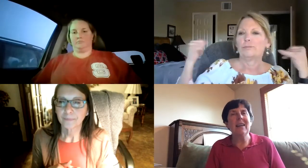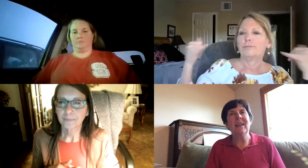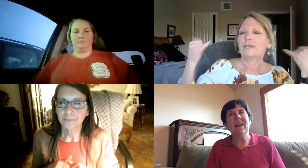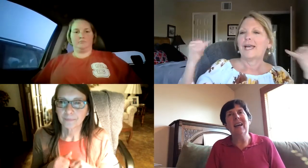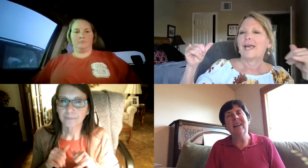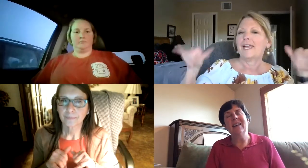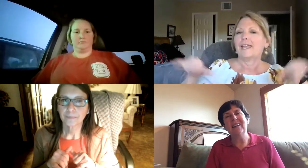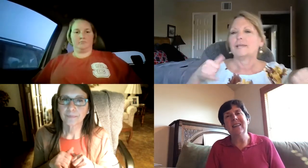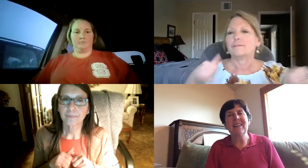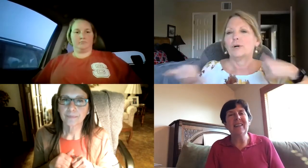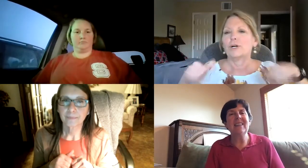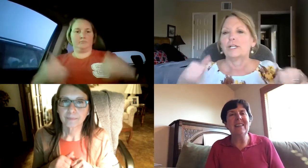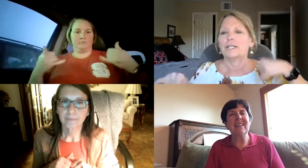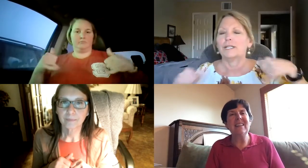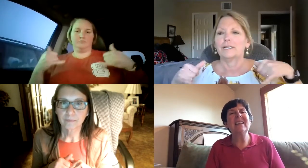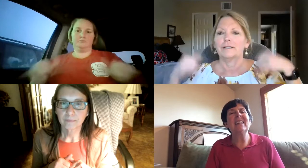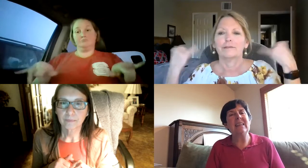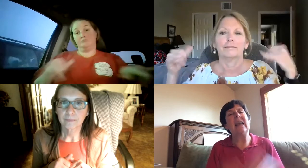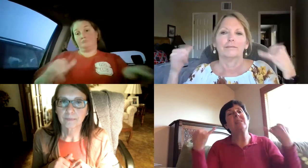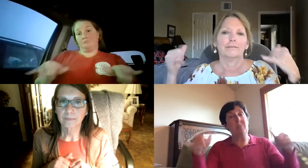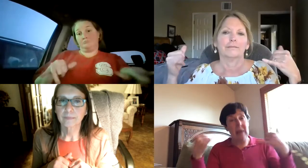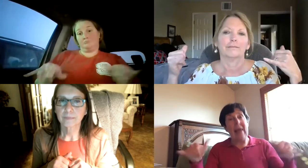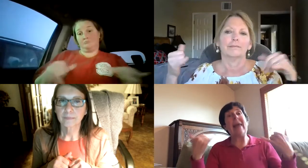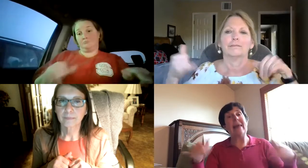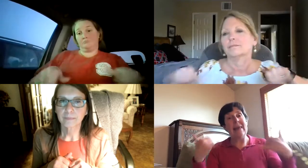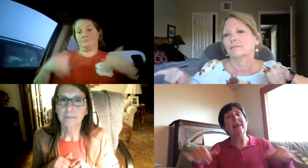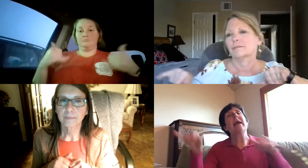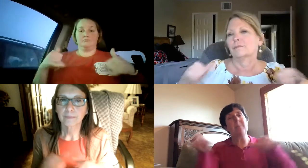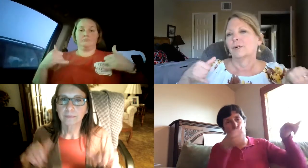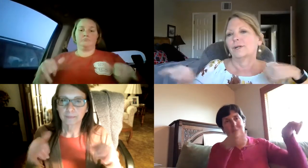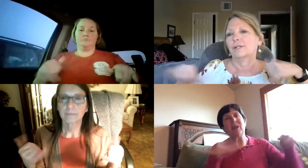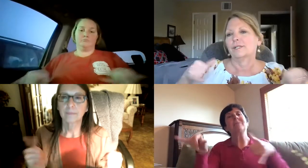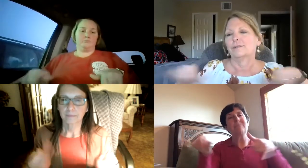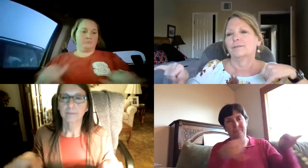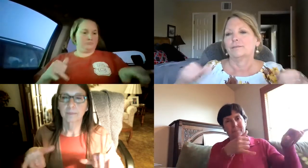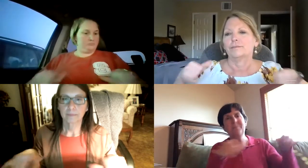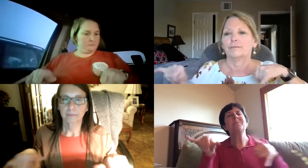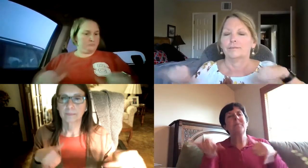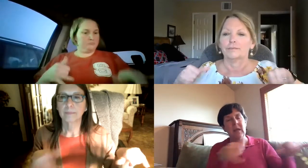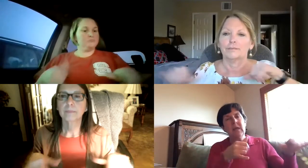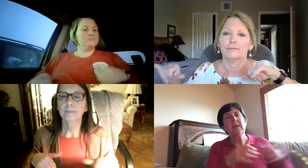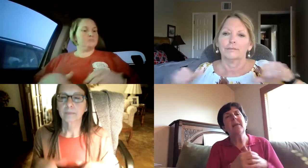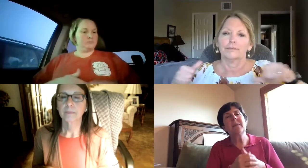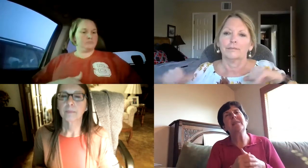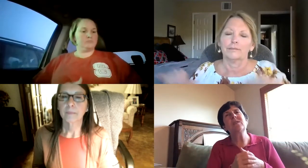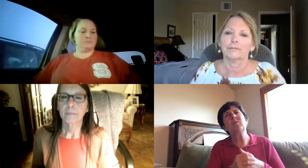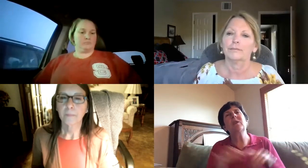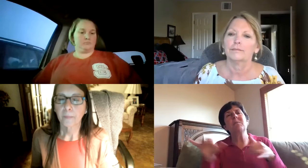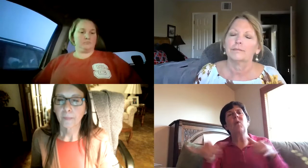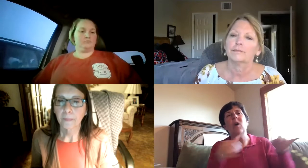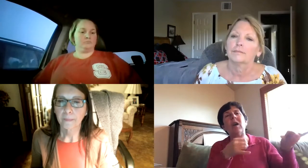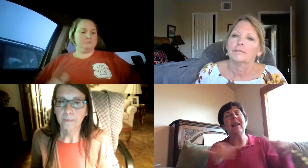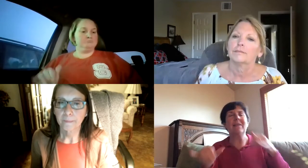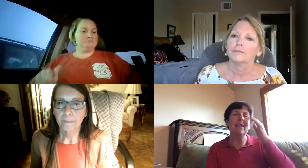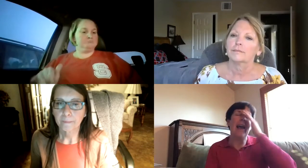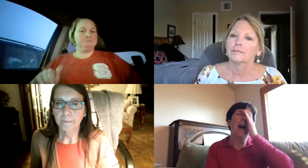And play and party. Yes, play and party. Mm-hmm. And this is really